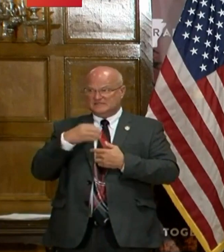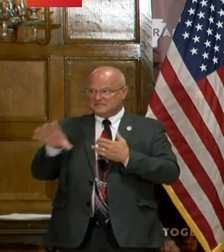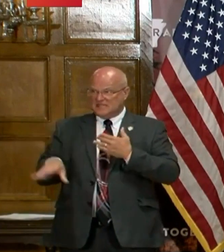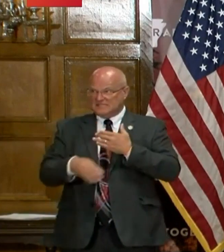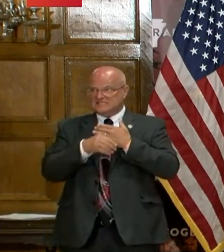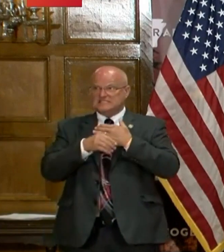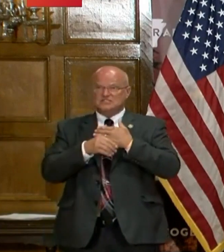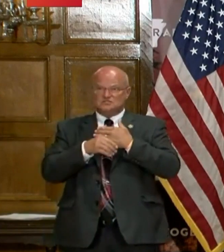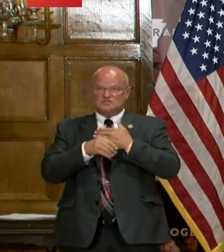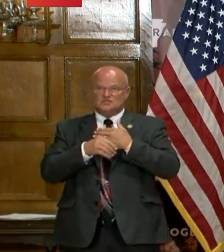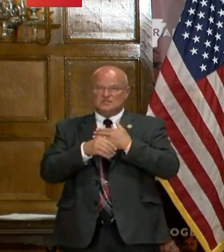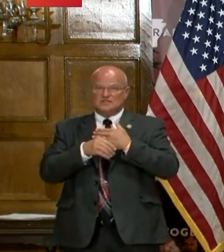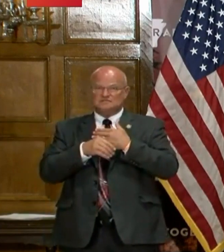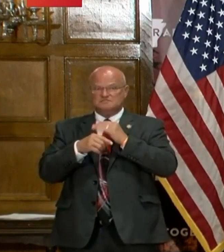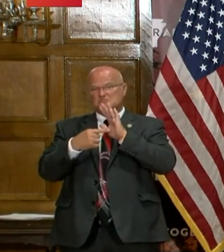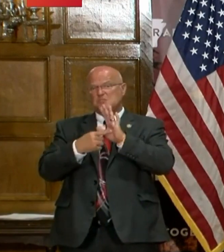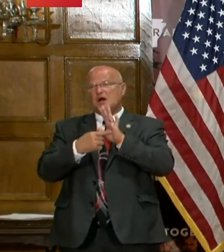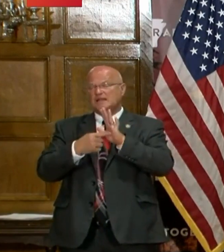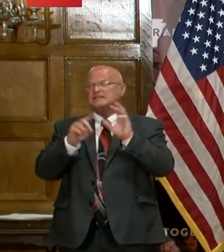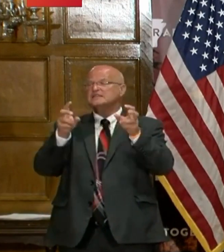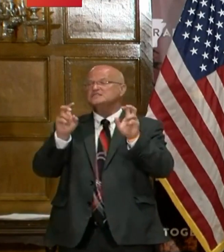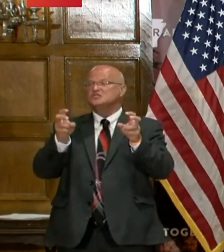provide additional